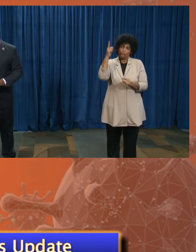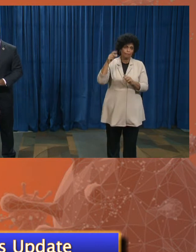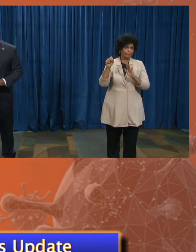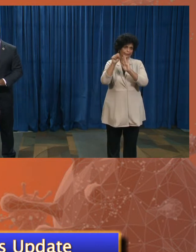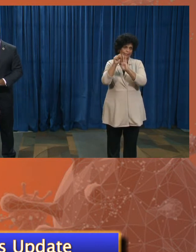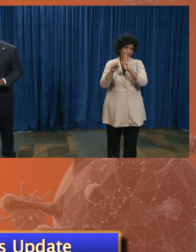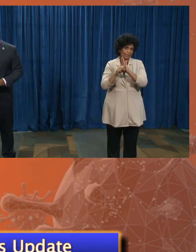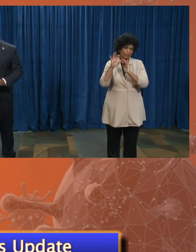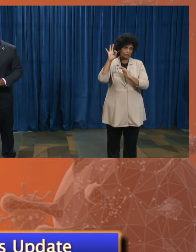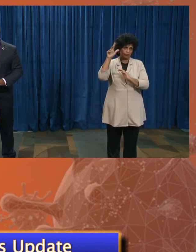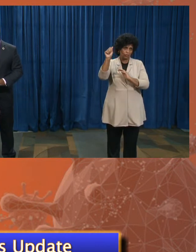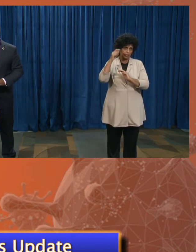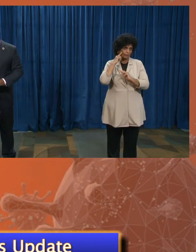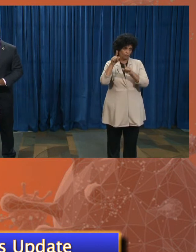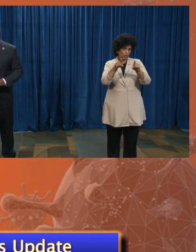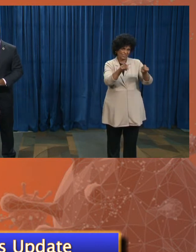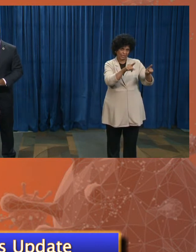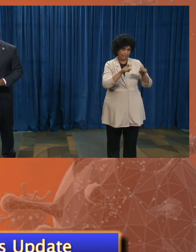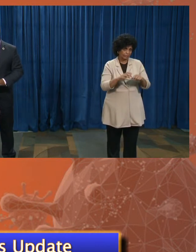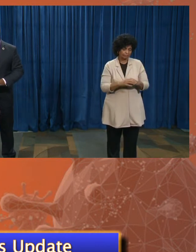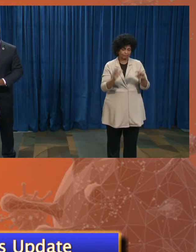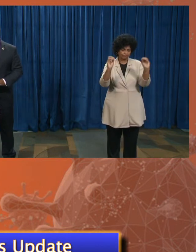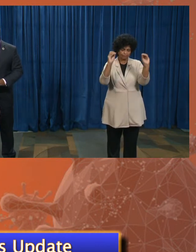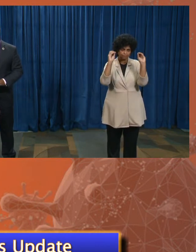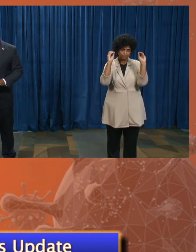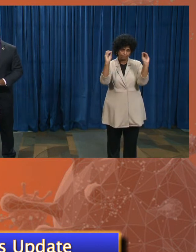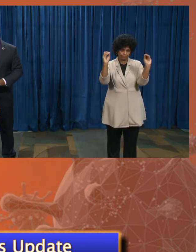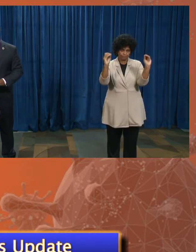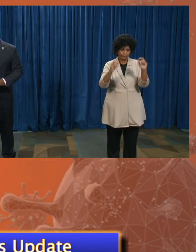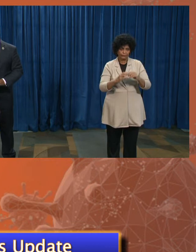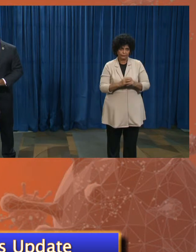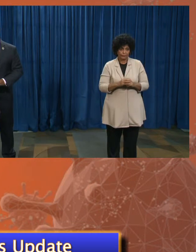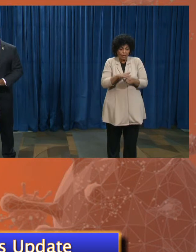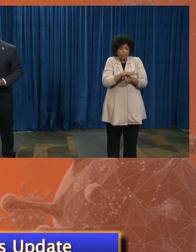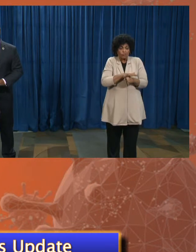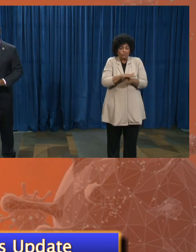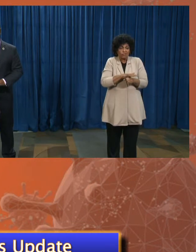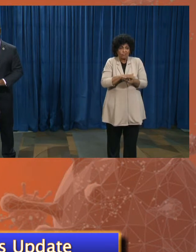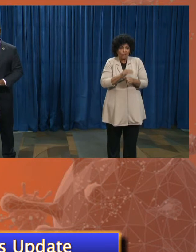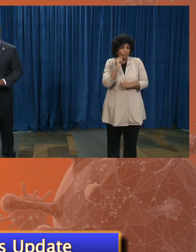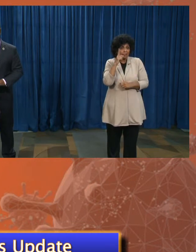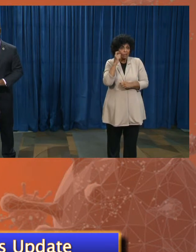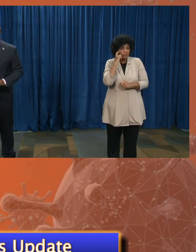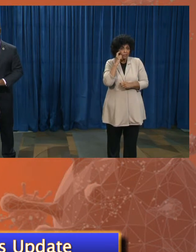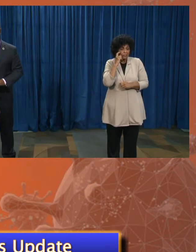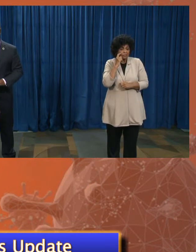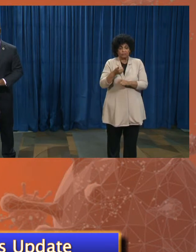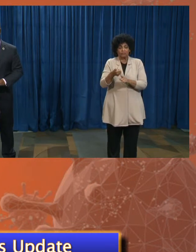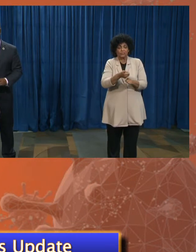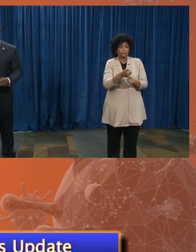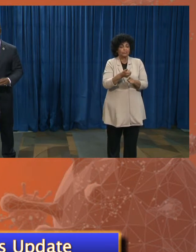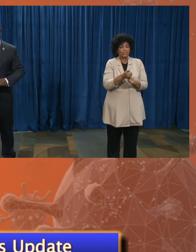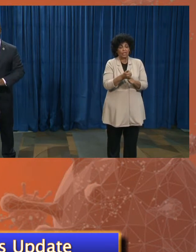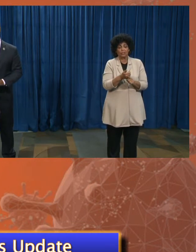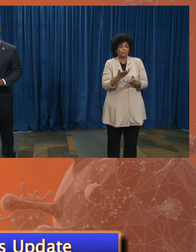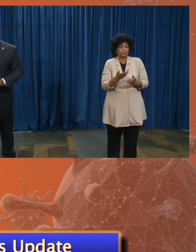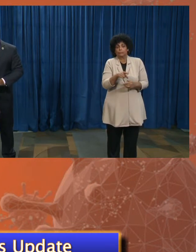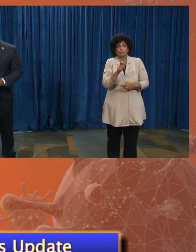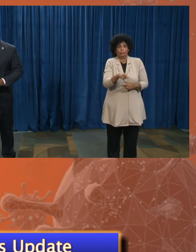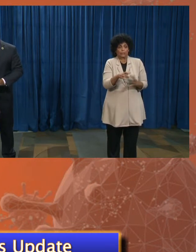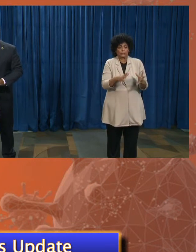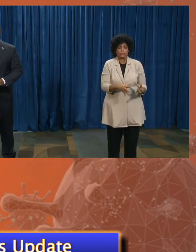sites. Local governments have been left to figure it out and